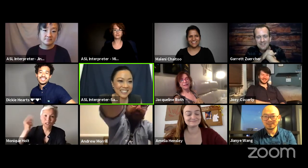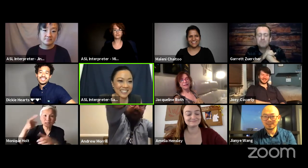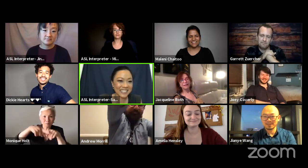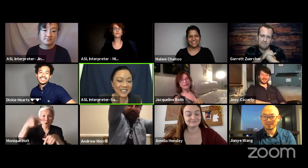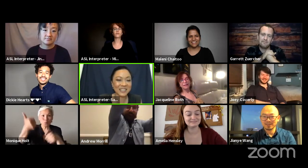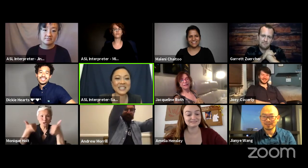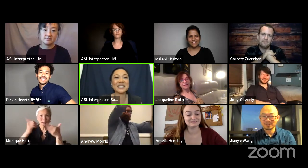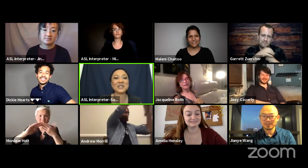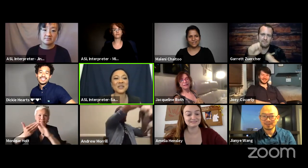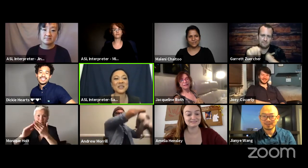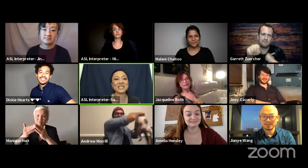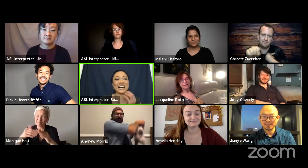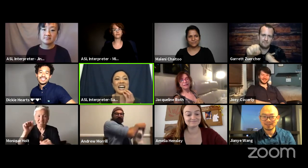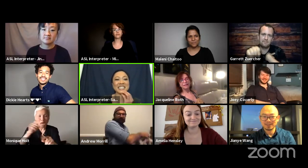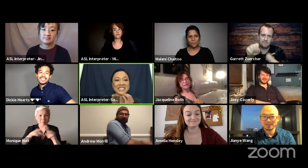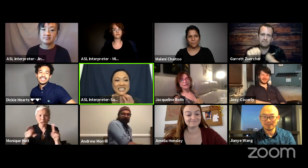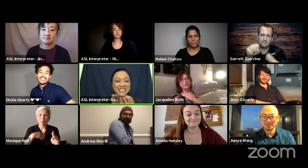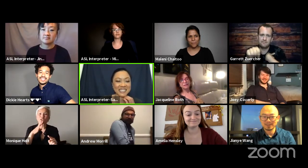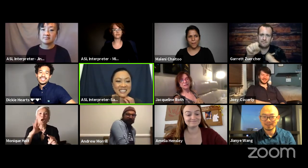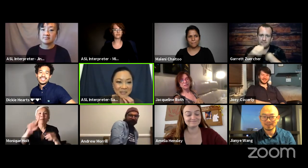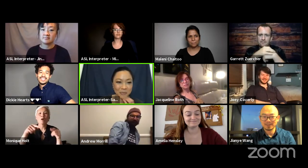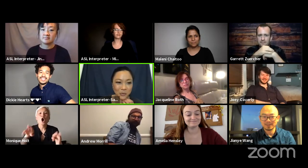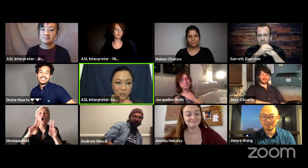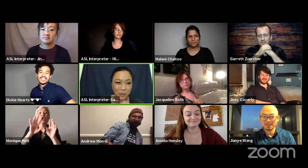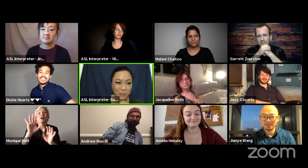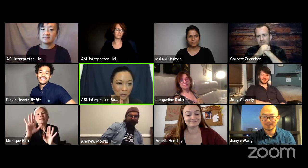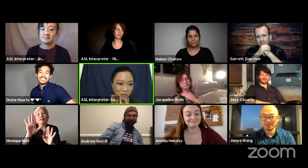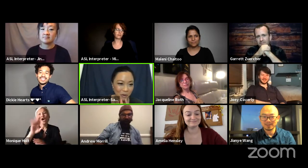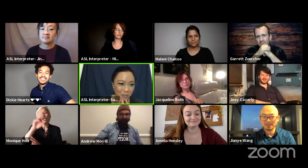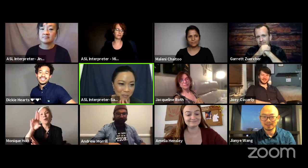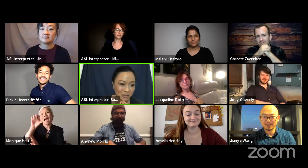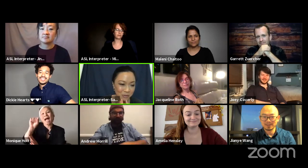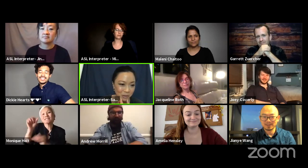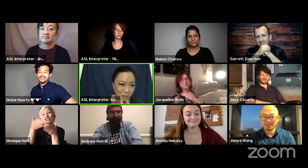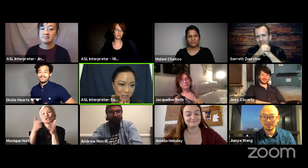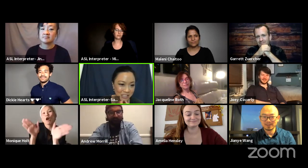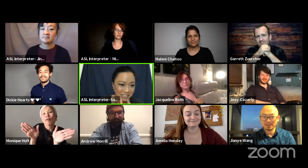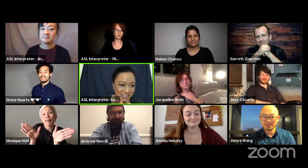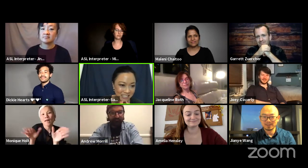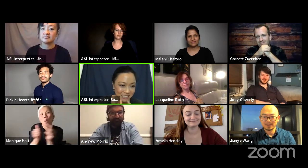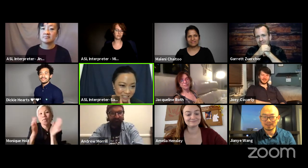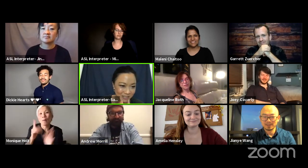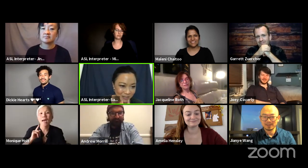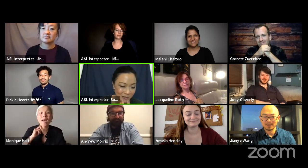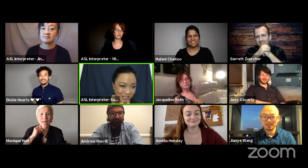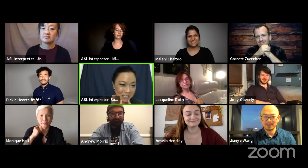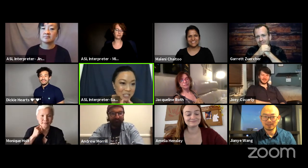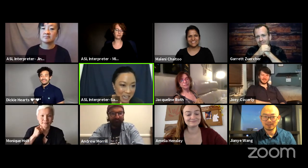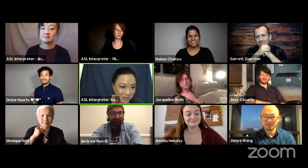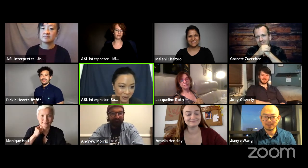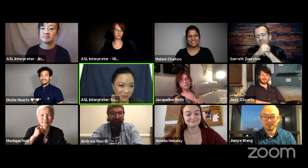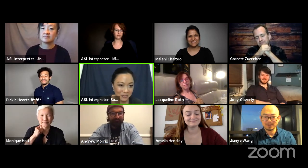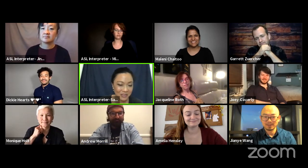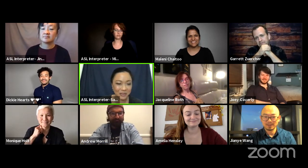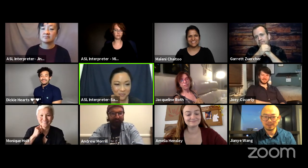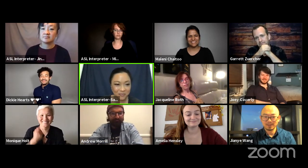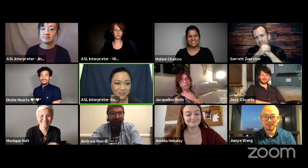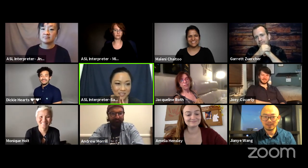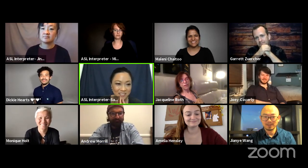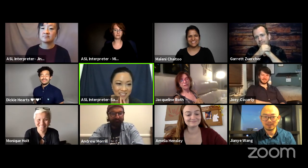No, it's a joke because of the accent and where people are from, their different communities. So in general,